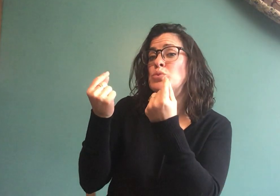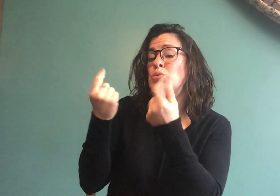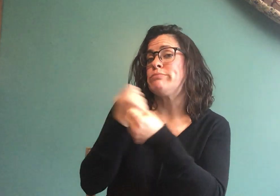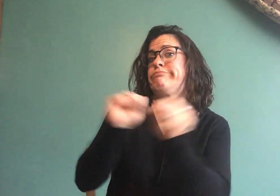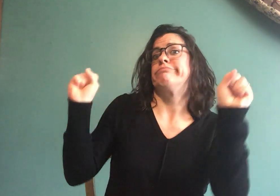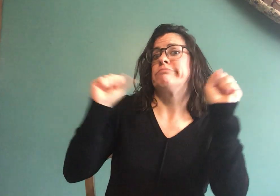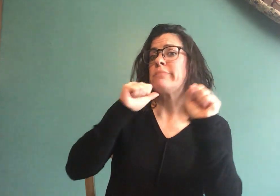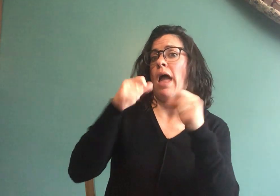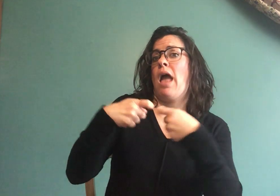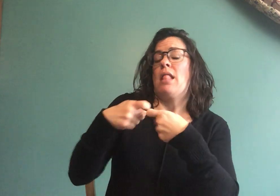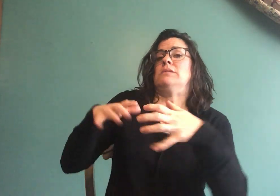Yeah.